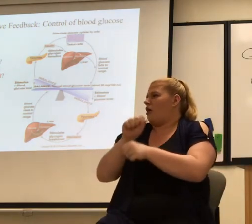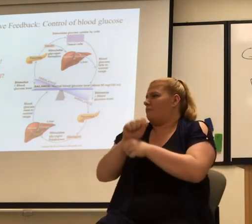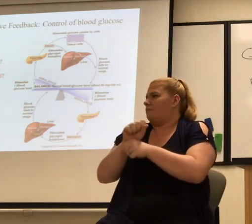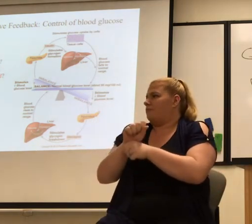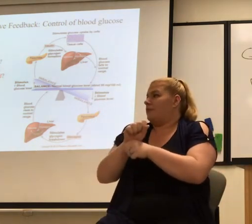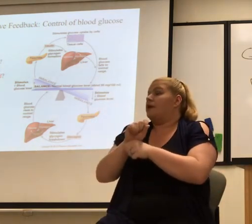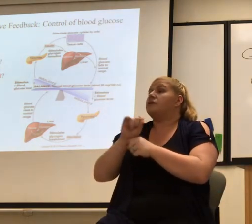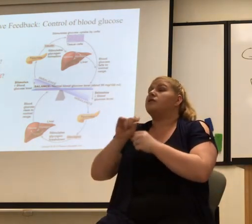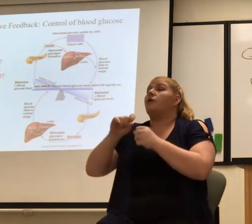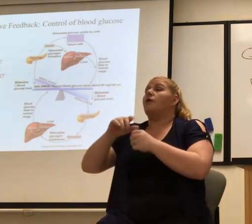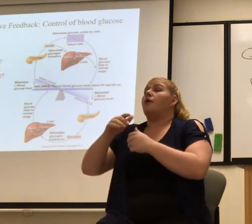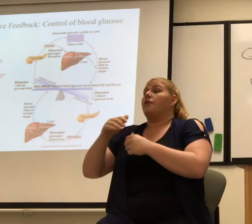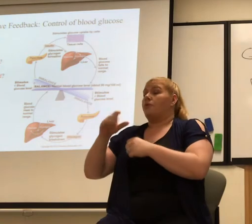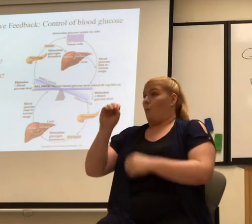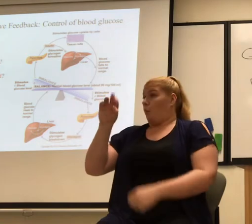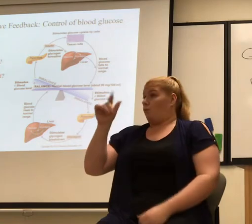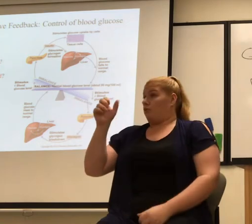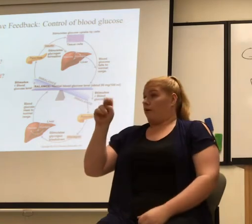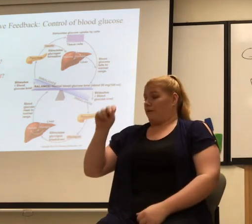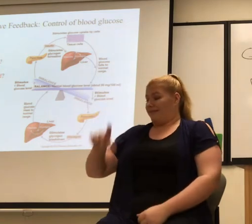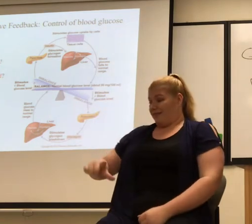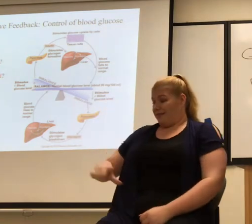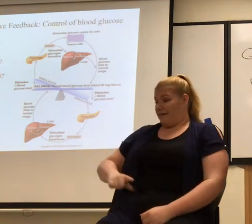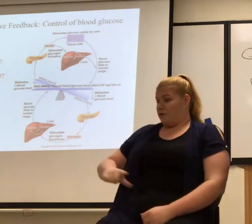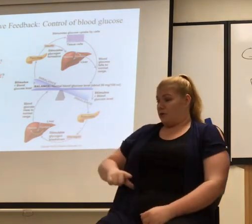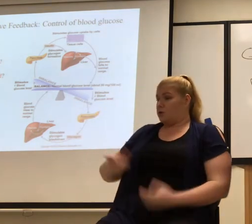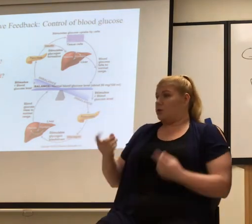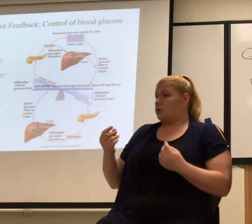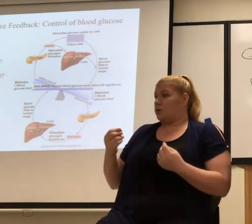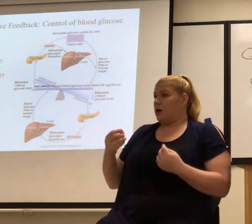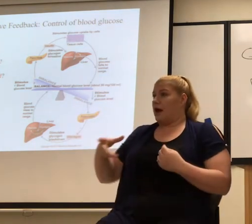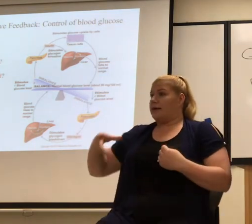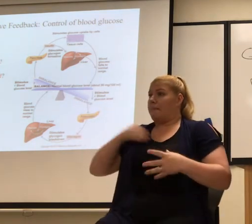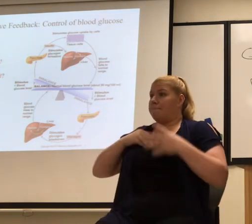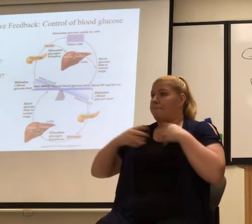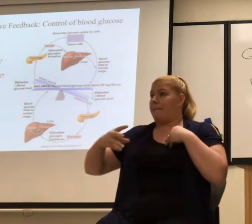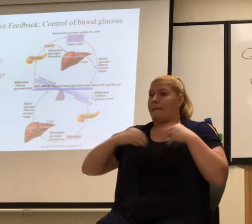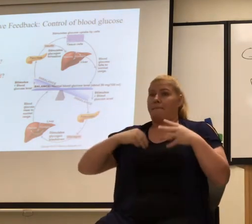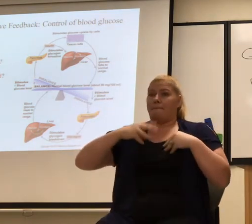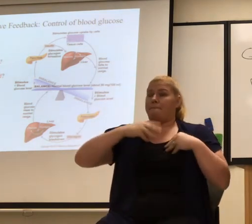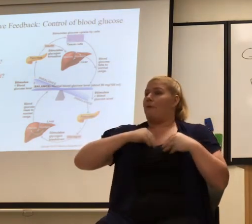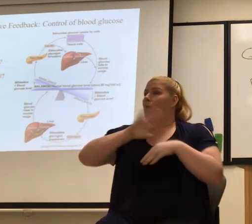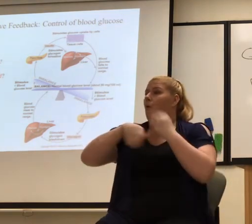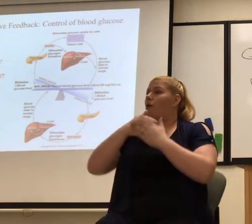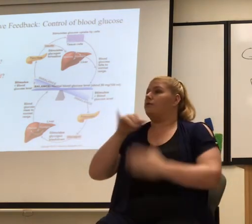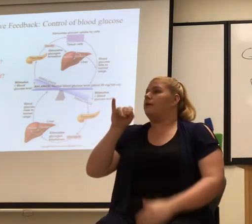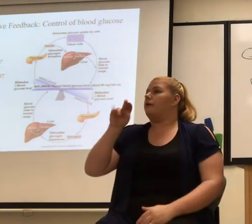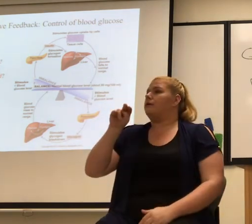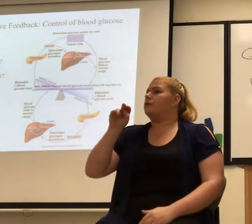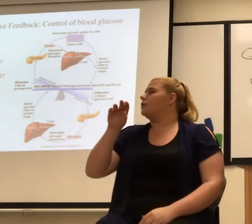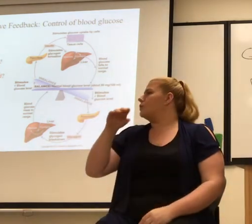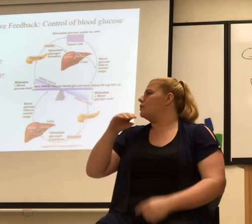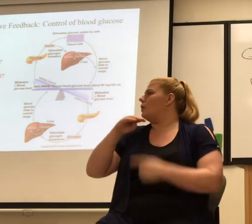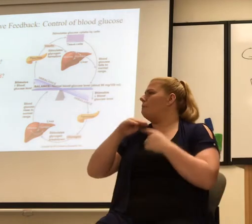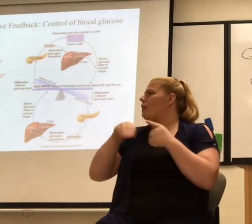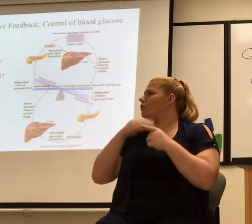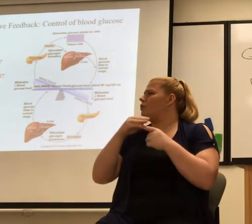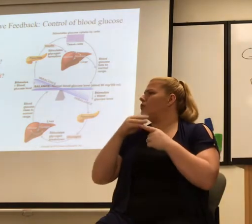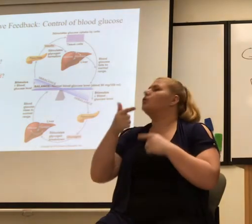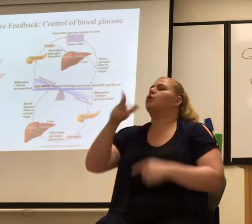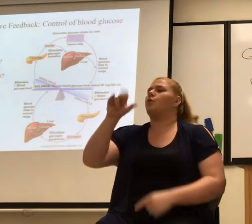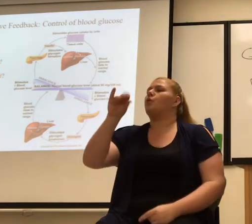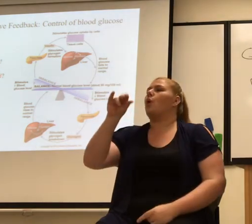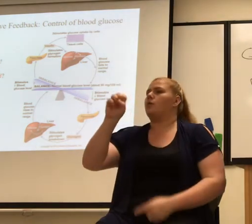does is it takes all these glucose molecules and stores them in the form of glycogen by linking them